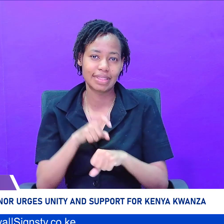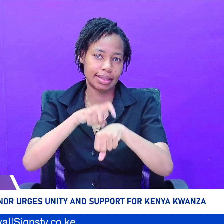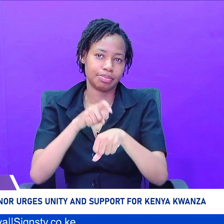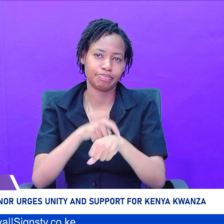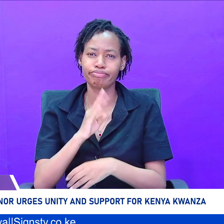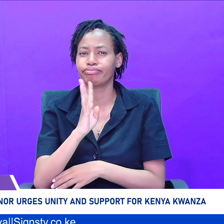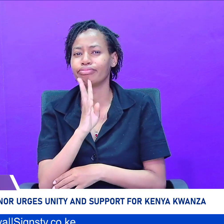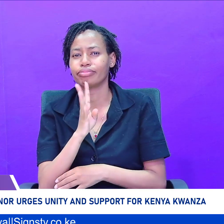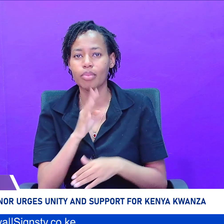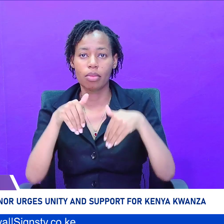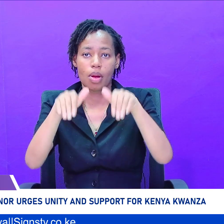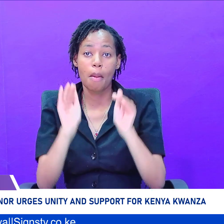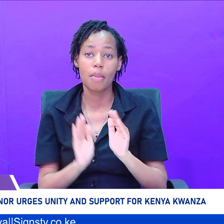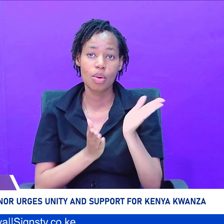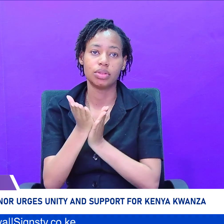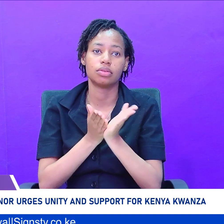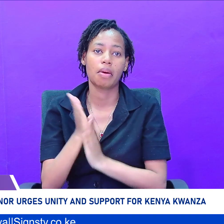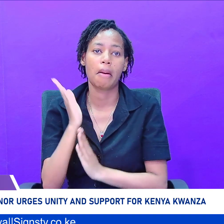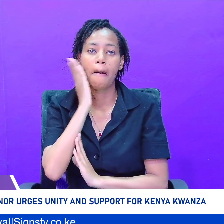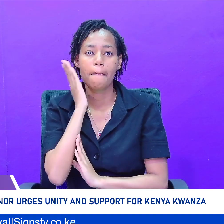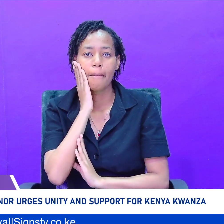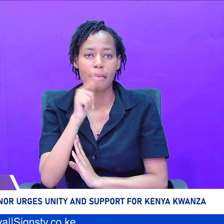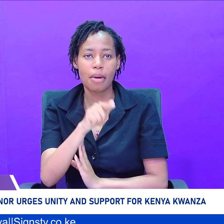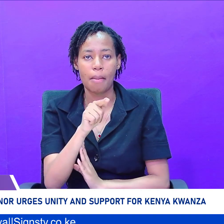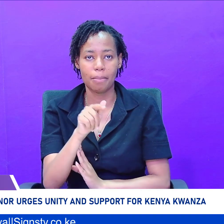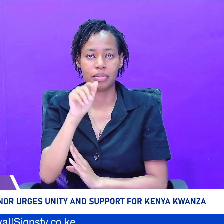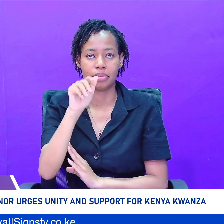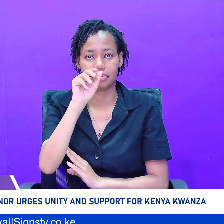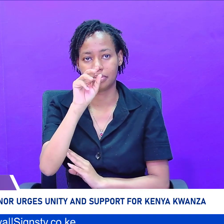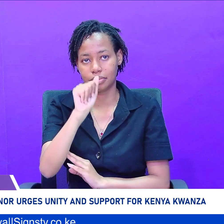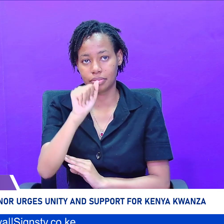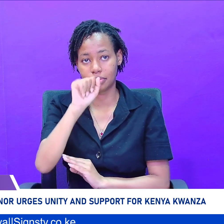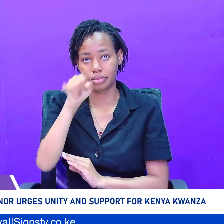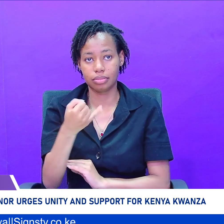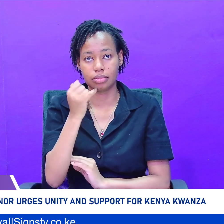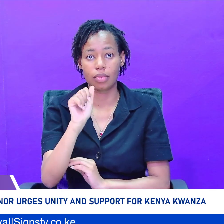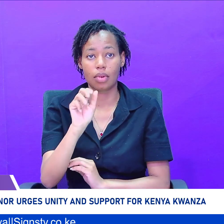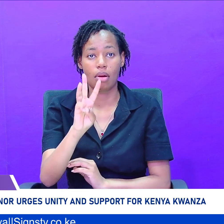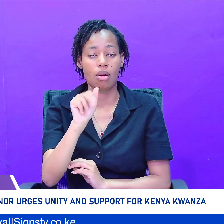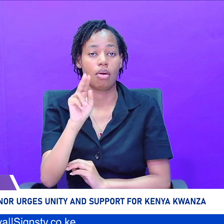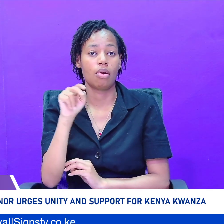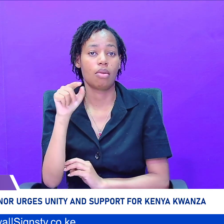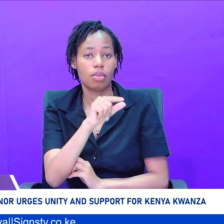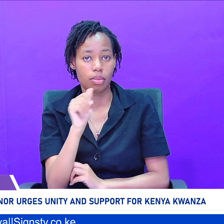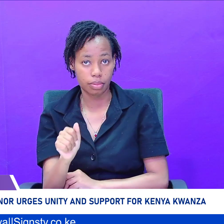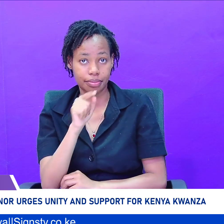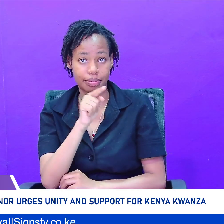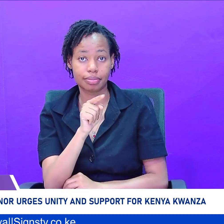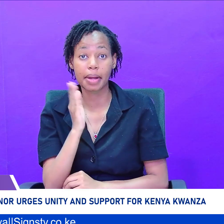The governor made the plea while speaking at the funeral service of Mama Angelina Ajuang